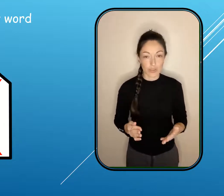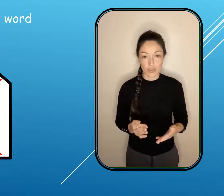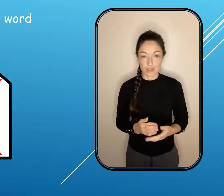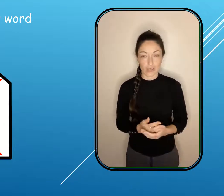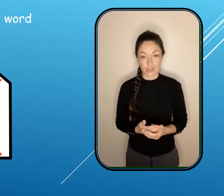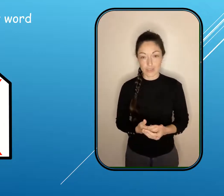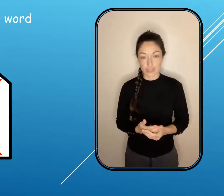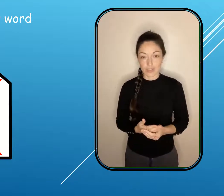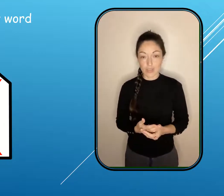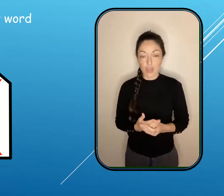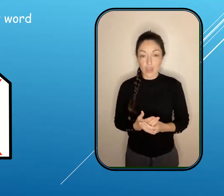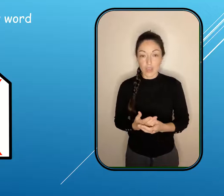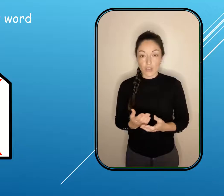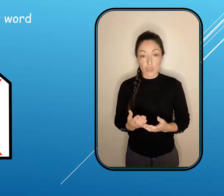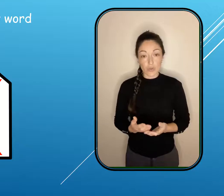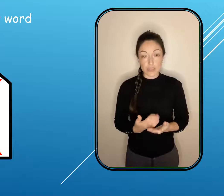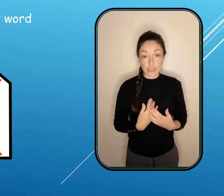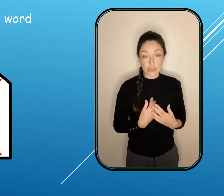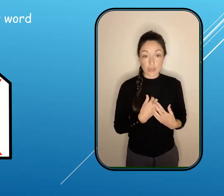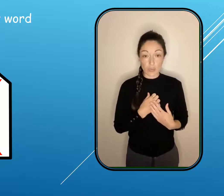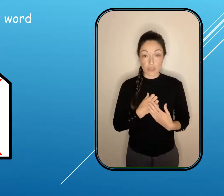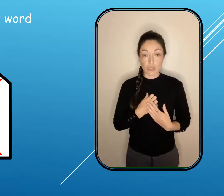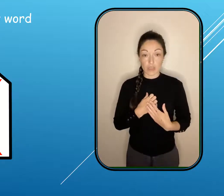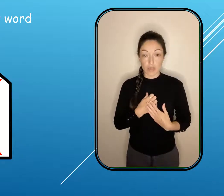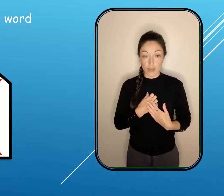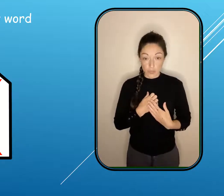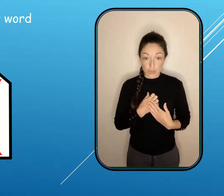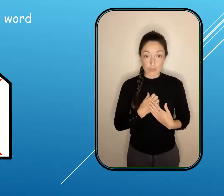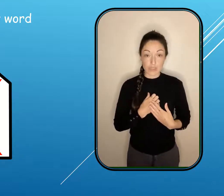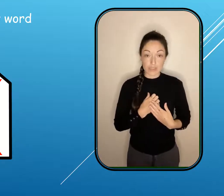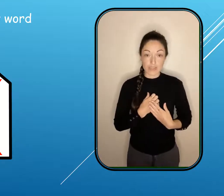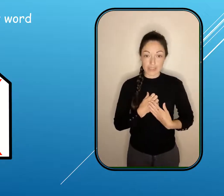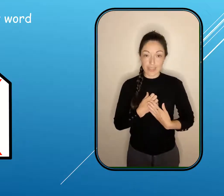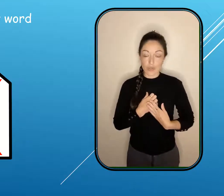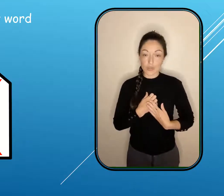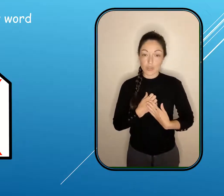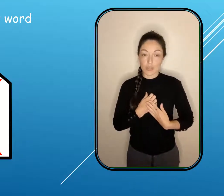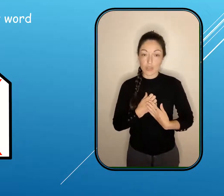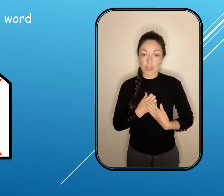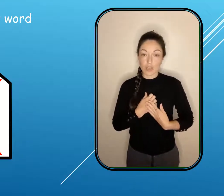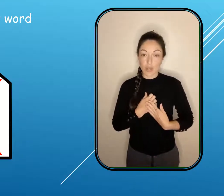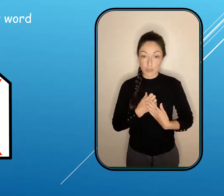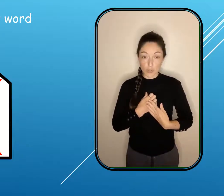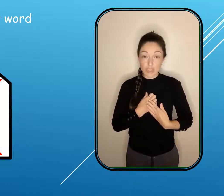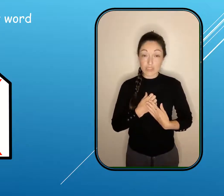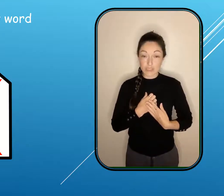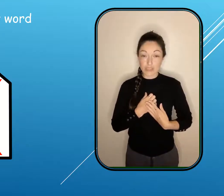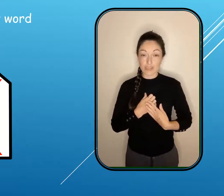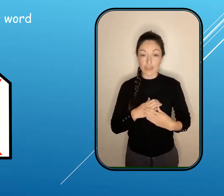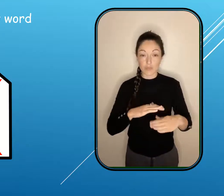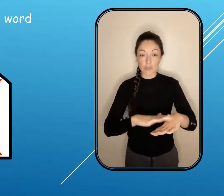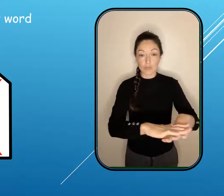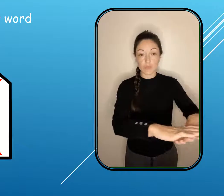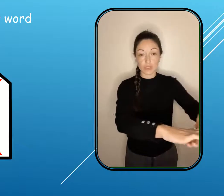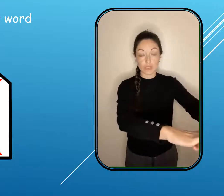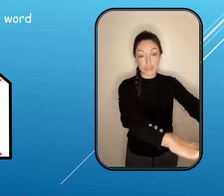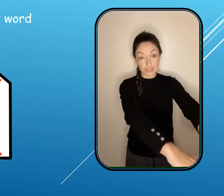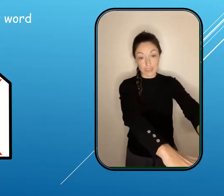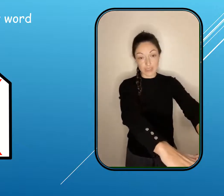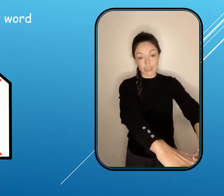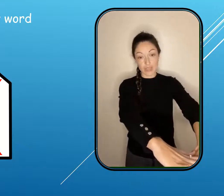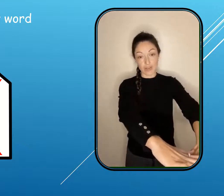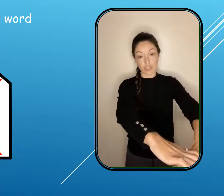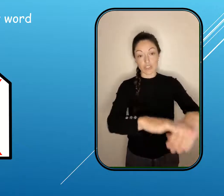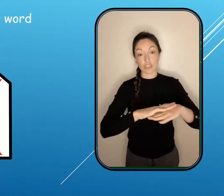word they're going to understand. So if I say to someone that I want them to go and sit down, I'd probably just sign to them, go and